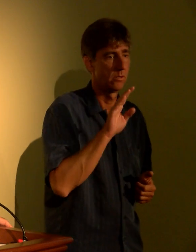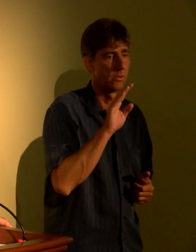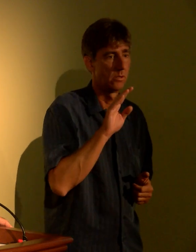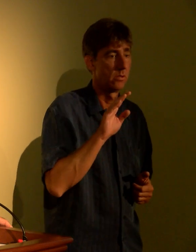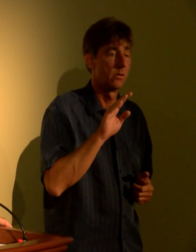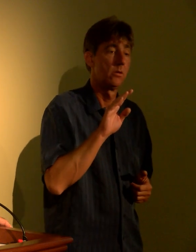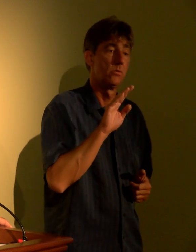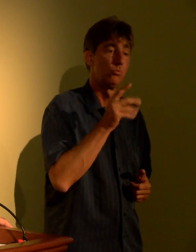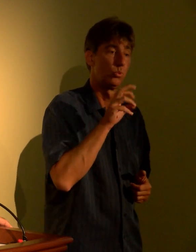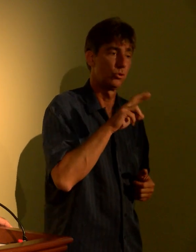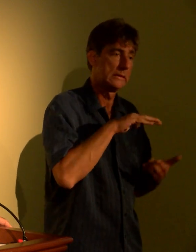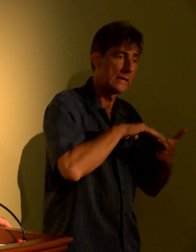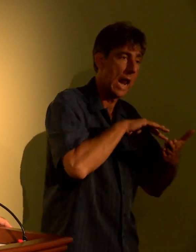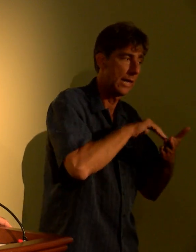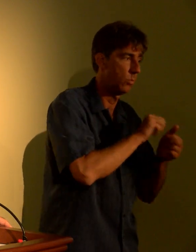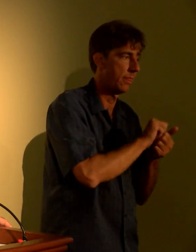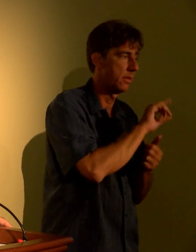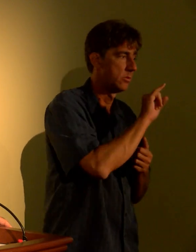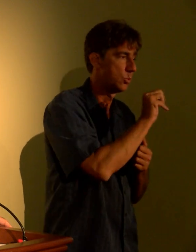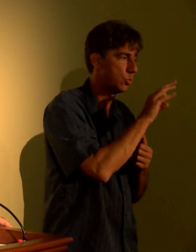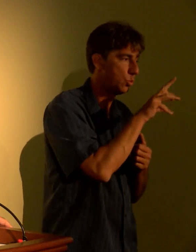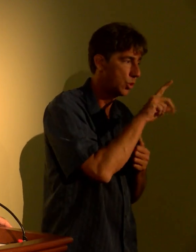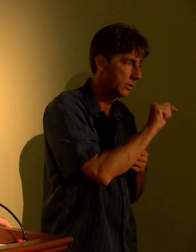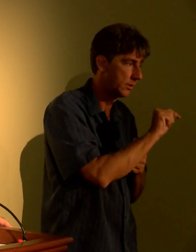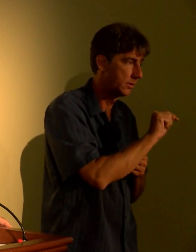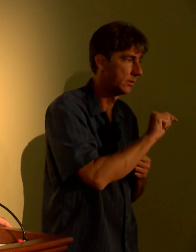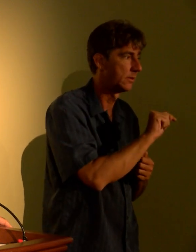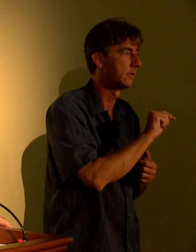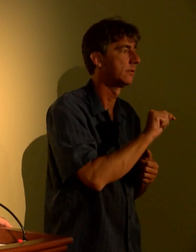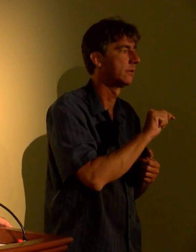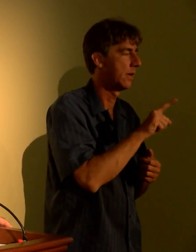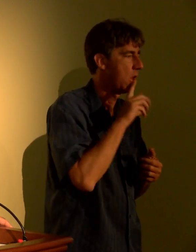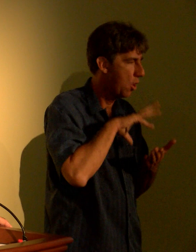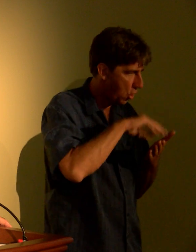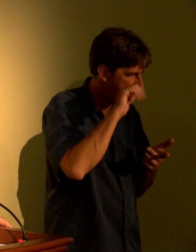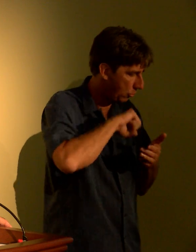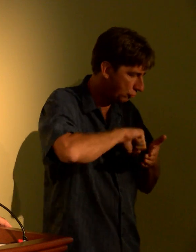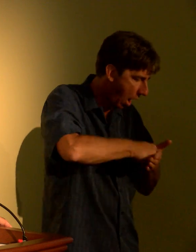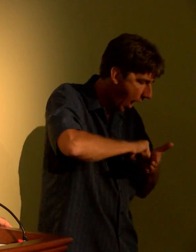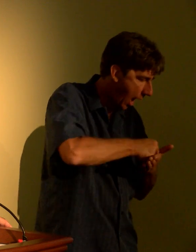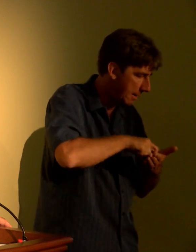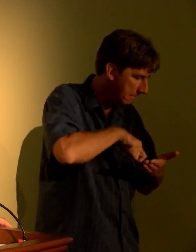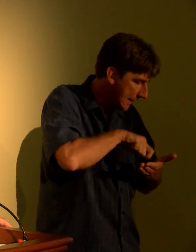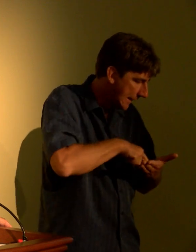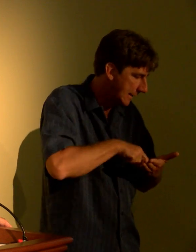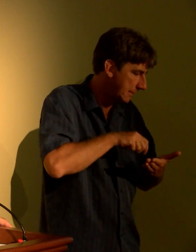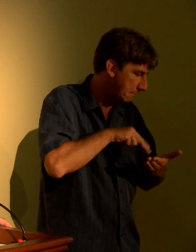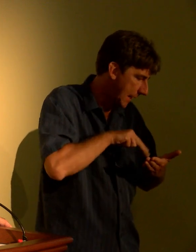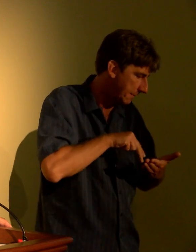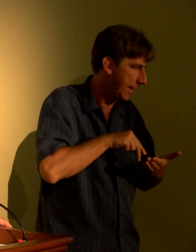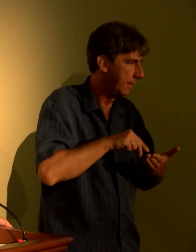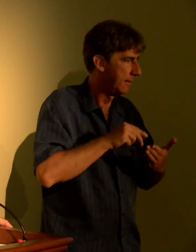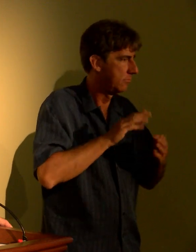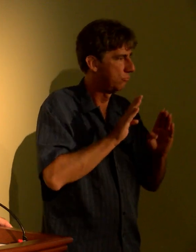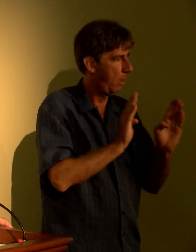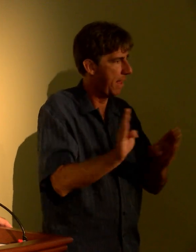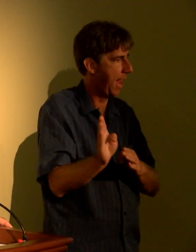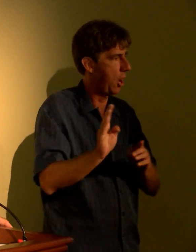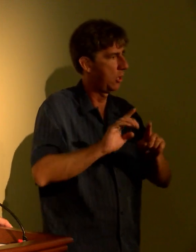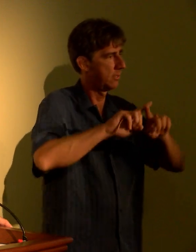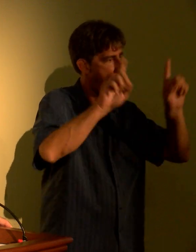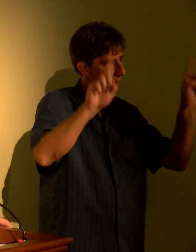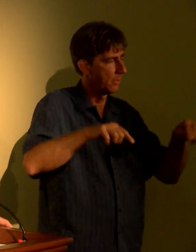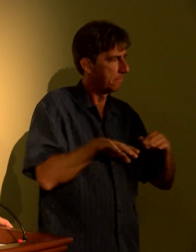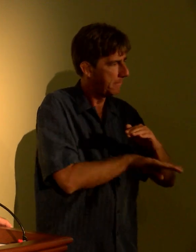Joseph Stewart, probably learned how to grind and mix pigments and how to prepare a canvas. Mm-hmm. The basic,